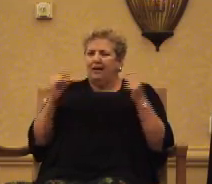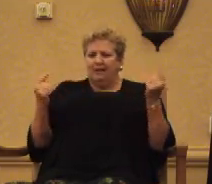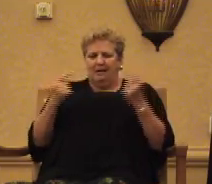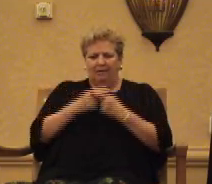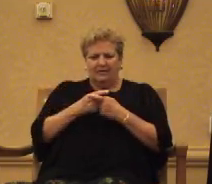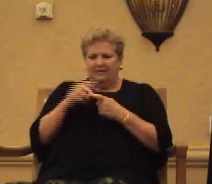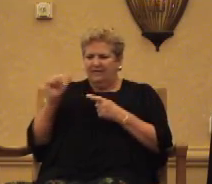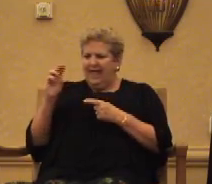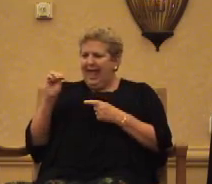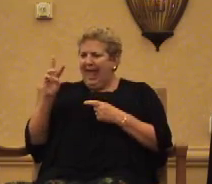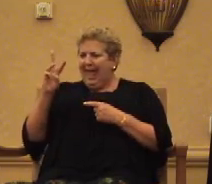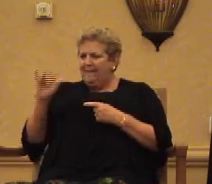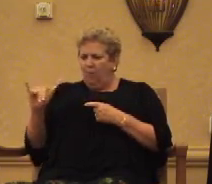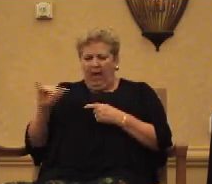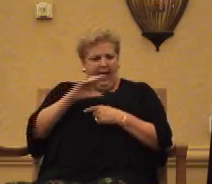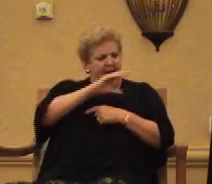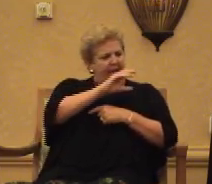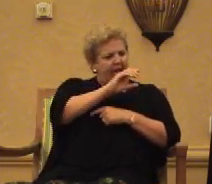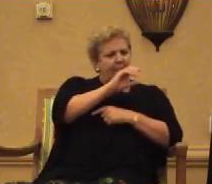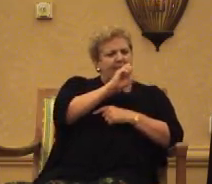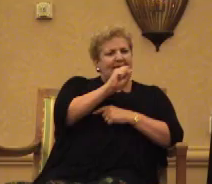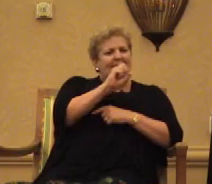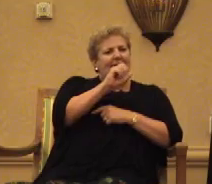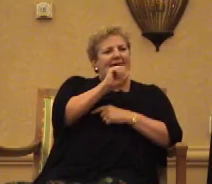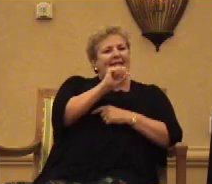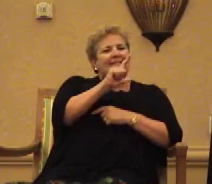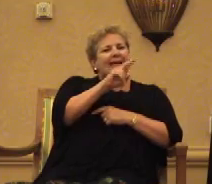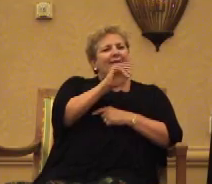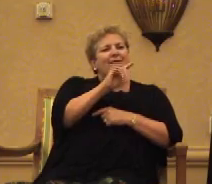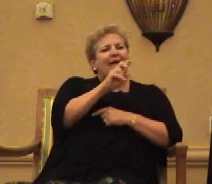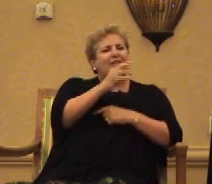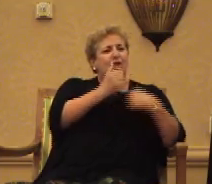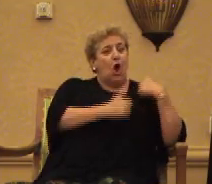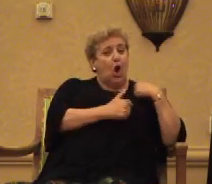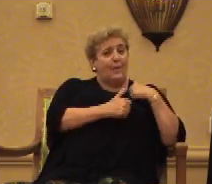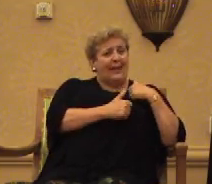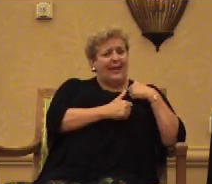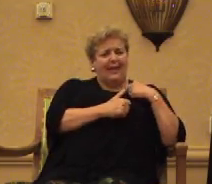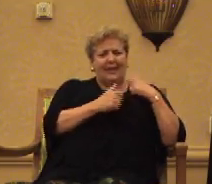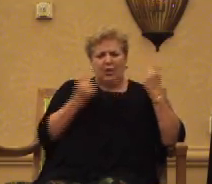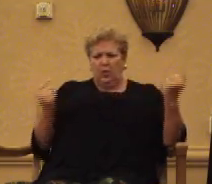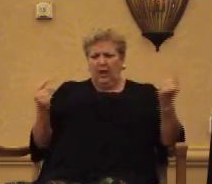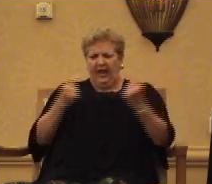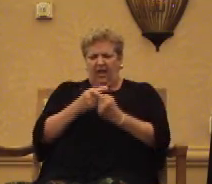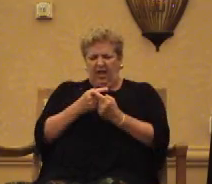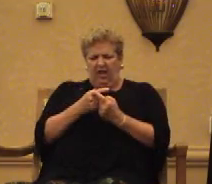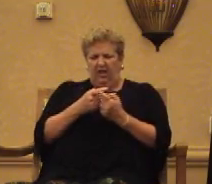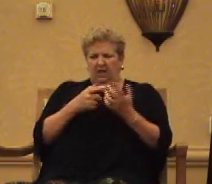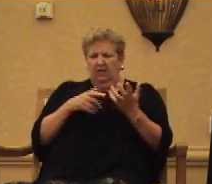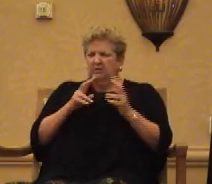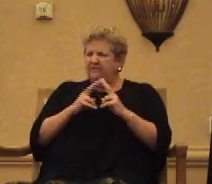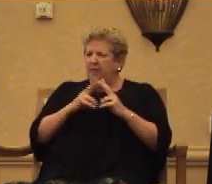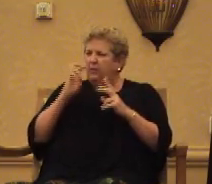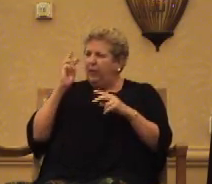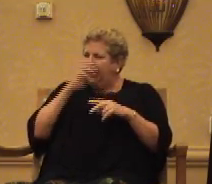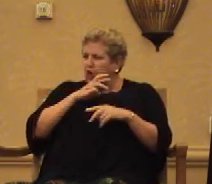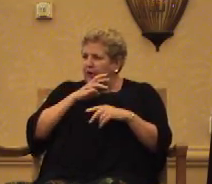and the Salvation Army. You know, it was very, very weird. You're very weird. And if you're new, if you're sitting here and you're